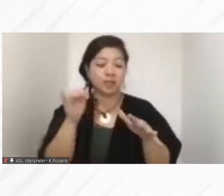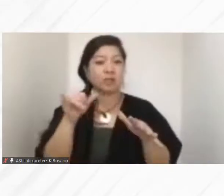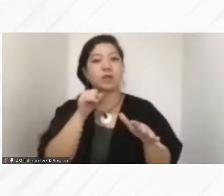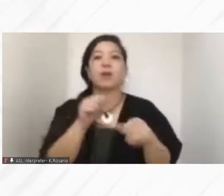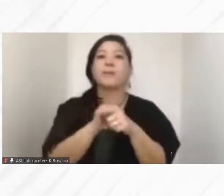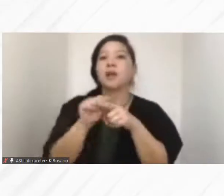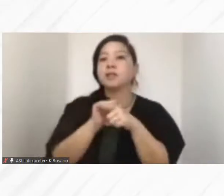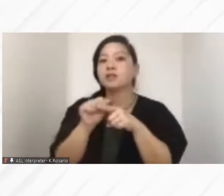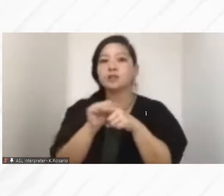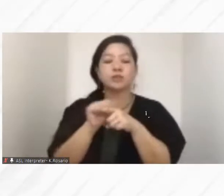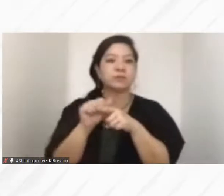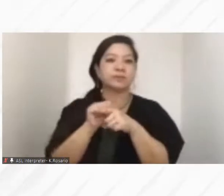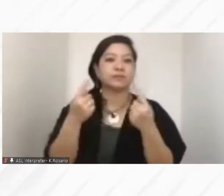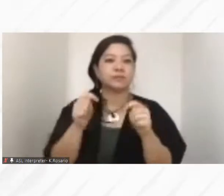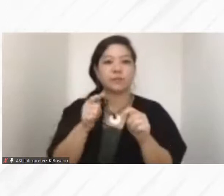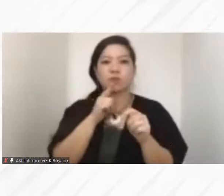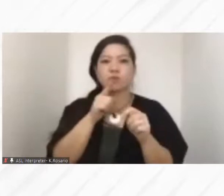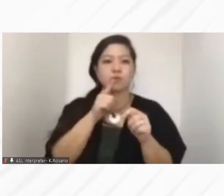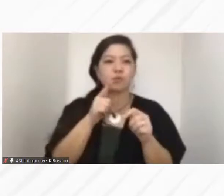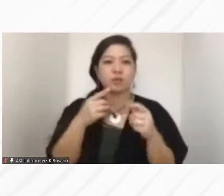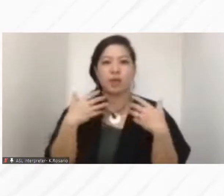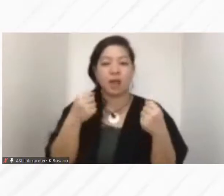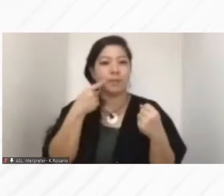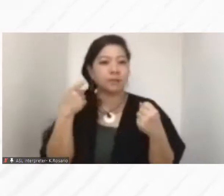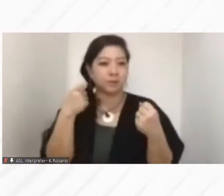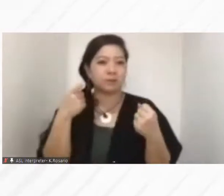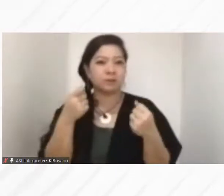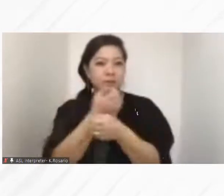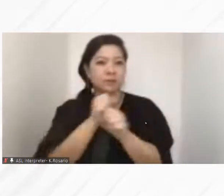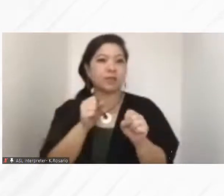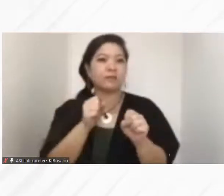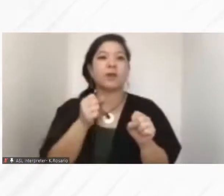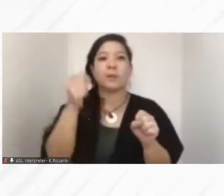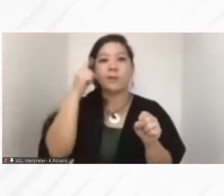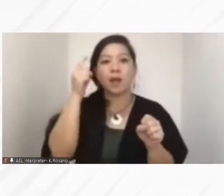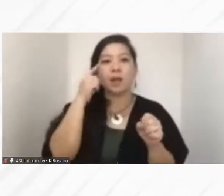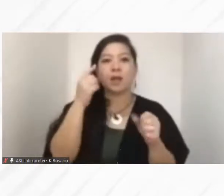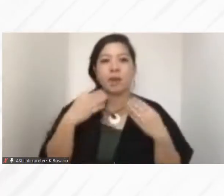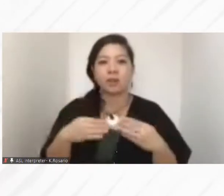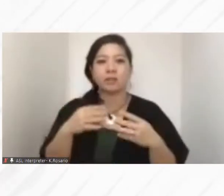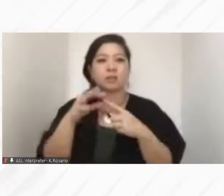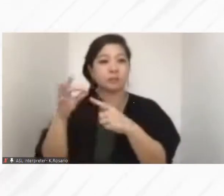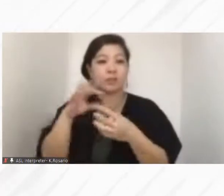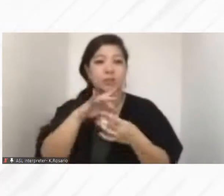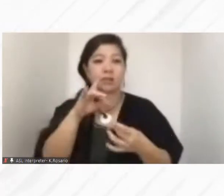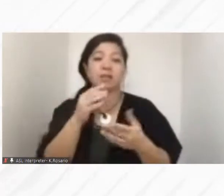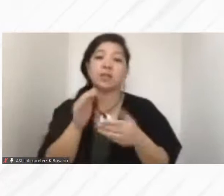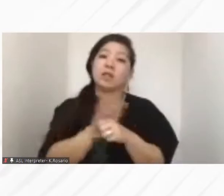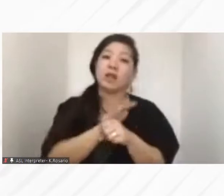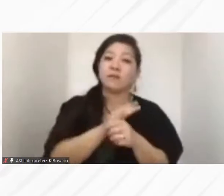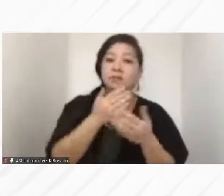practicing the tried and true habits that will keep us safe and healthy in mind, body, and spirit. Make sure you're getting enough sleep. Make sure you're